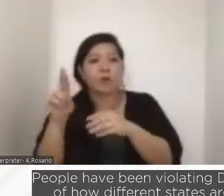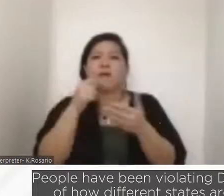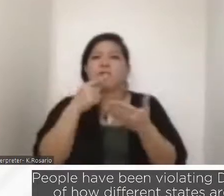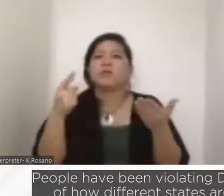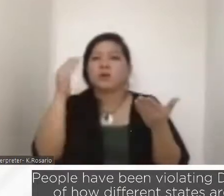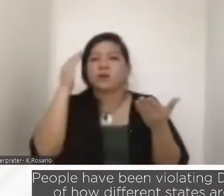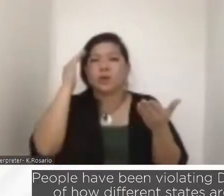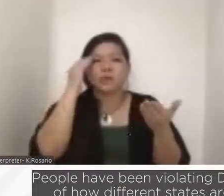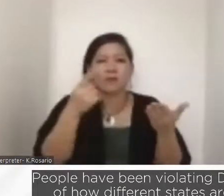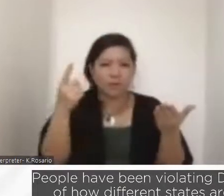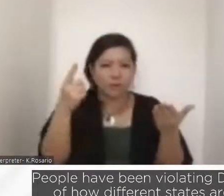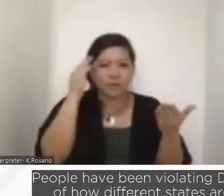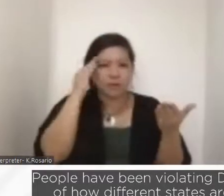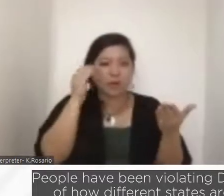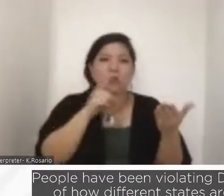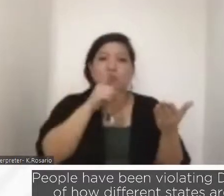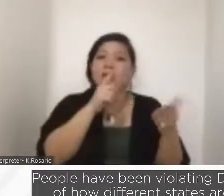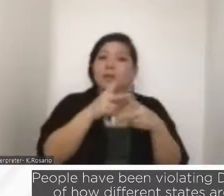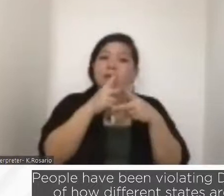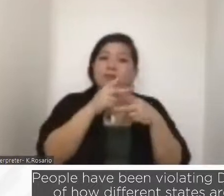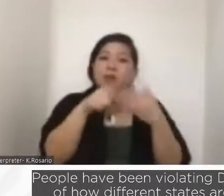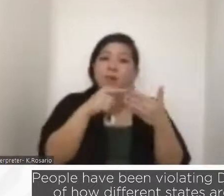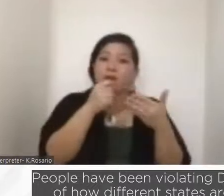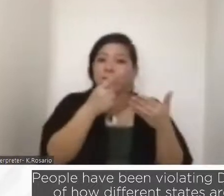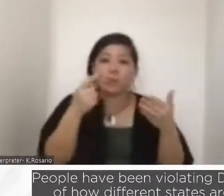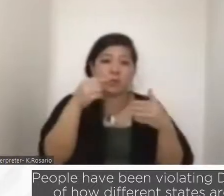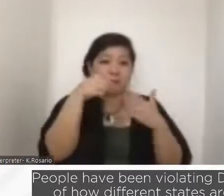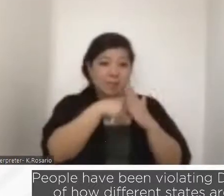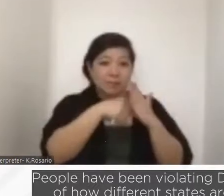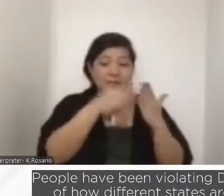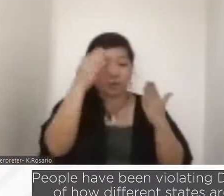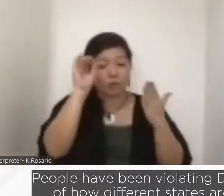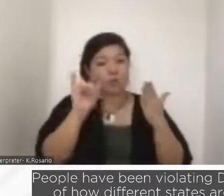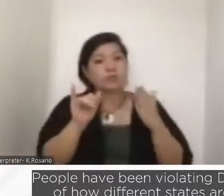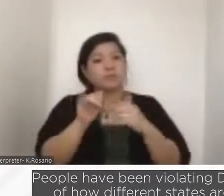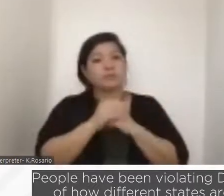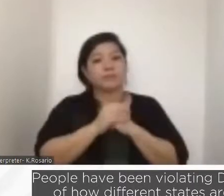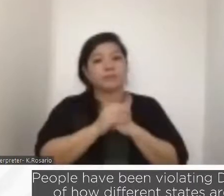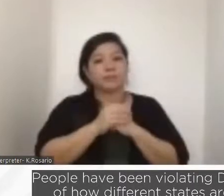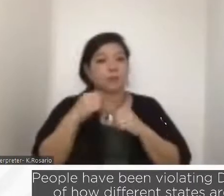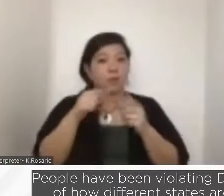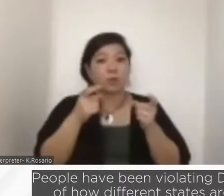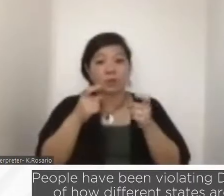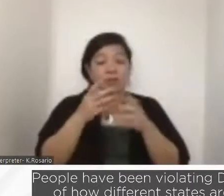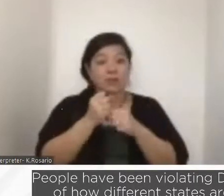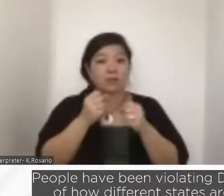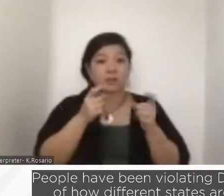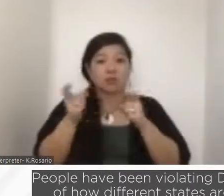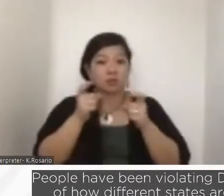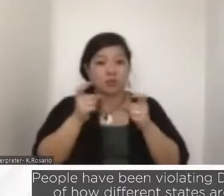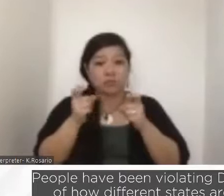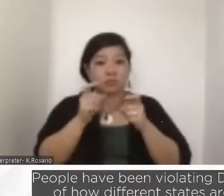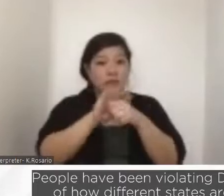knows everybody and really cares about everybody deeply, so that we could quickly get this virus under control. You can do